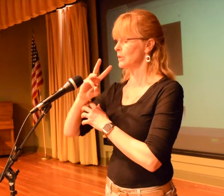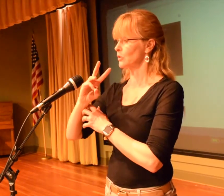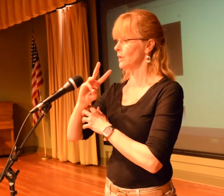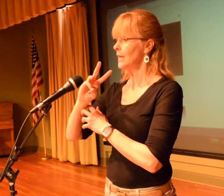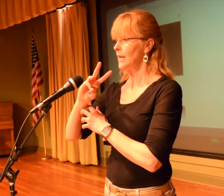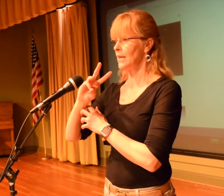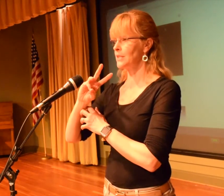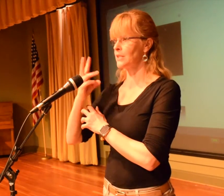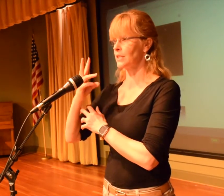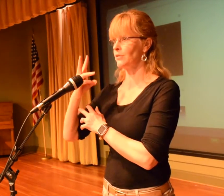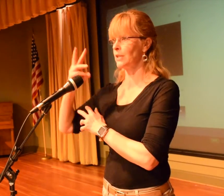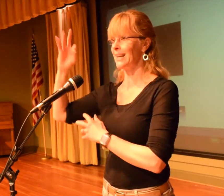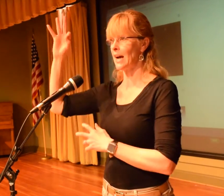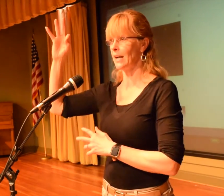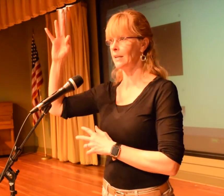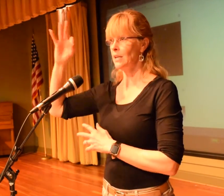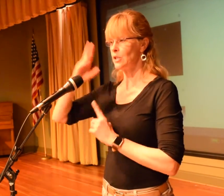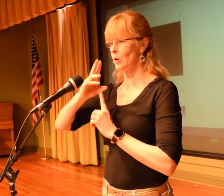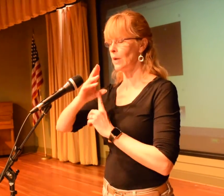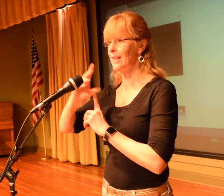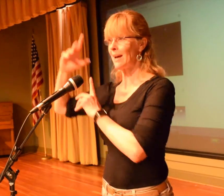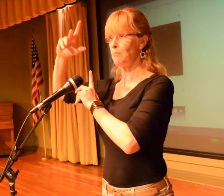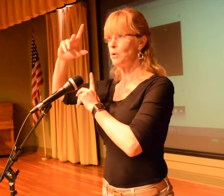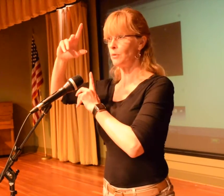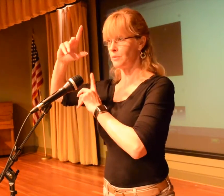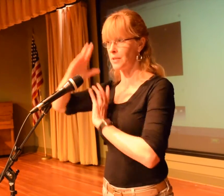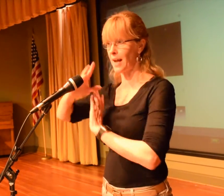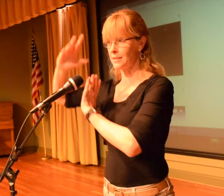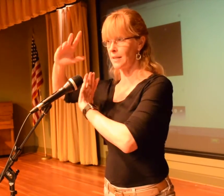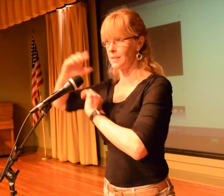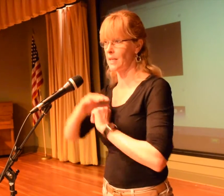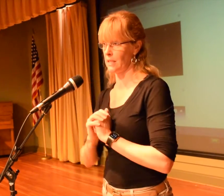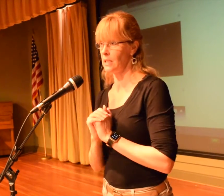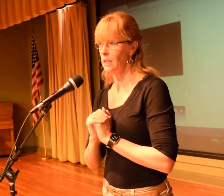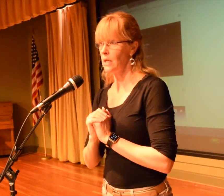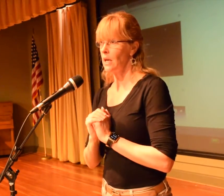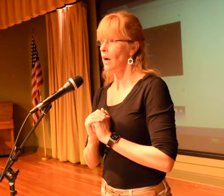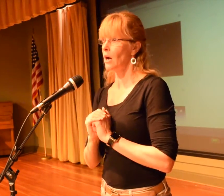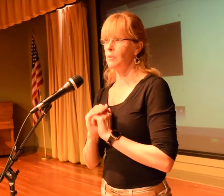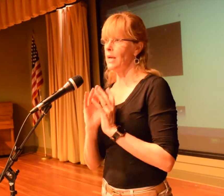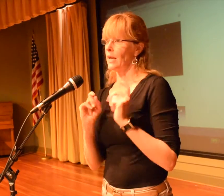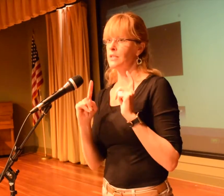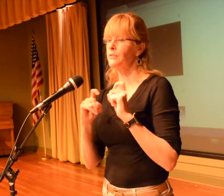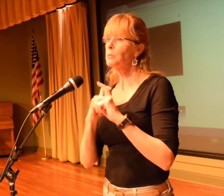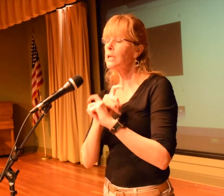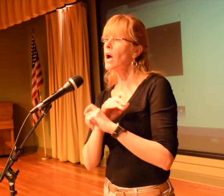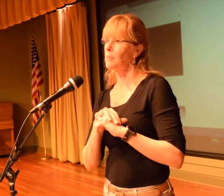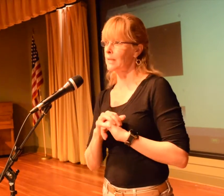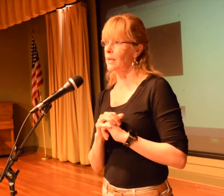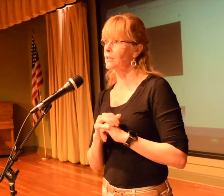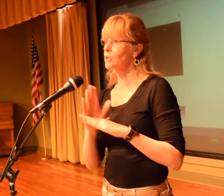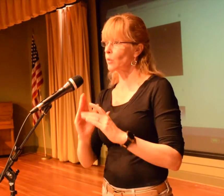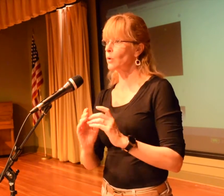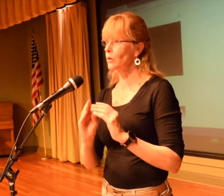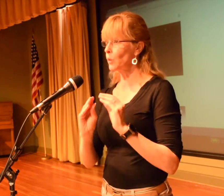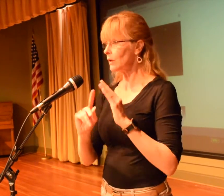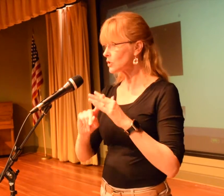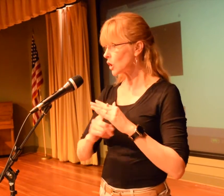sure. He's 6'9". So and that moves as I sign it. Yeah, it's pretty complicated. So we're starting